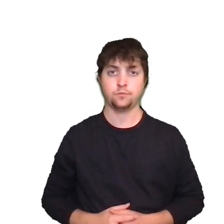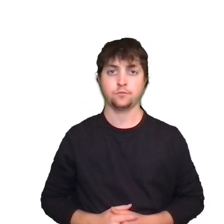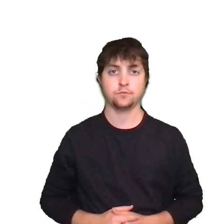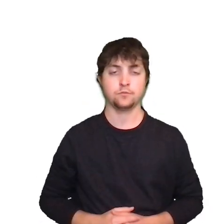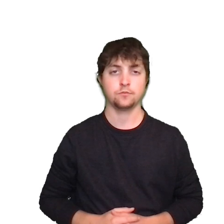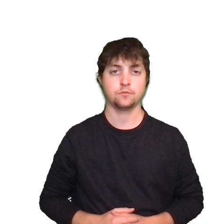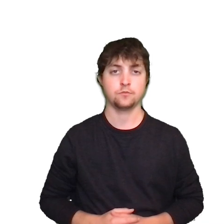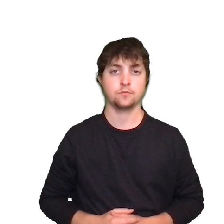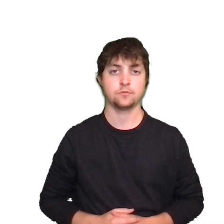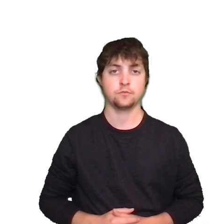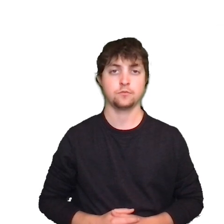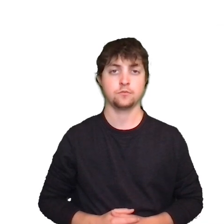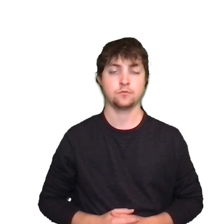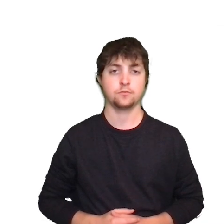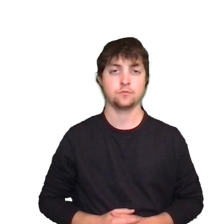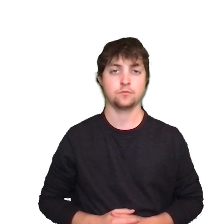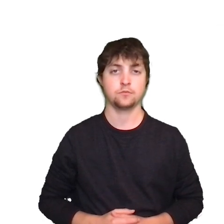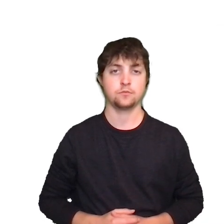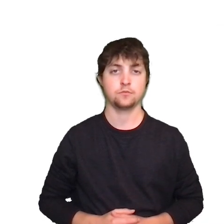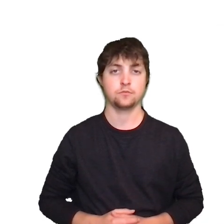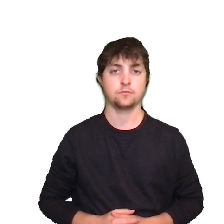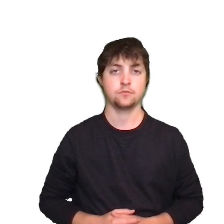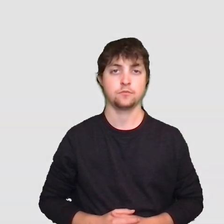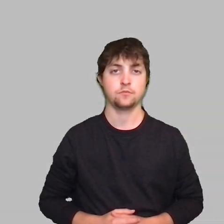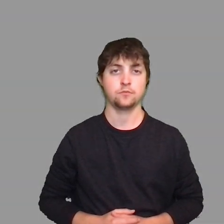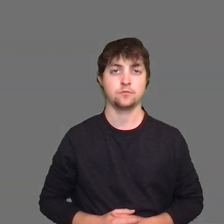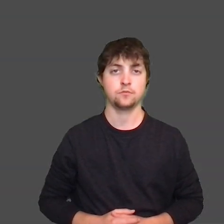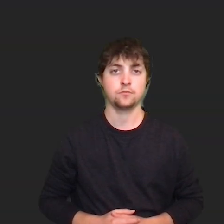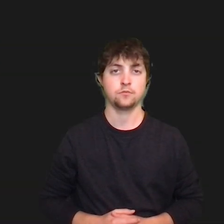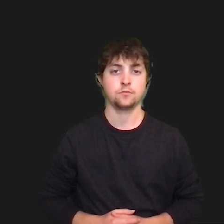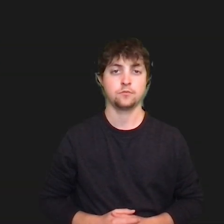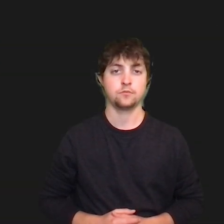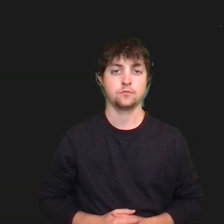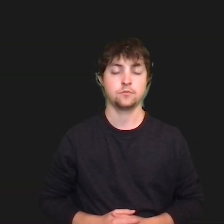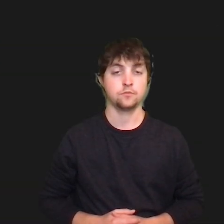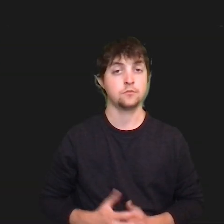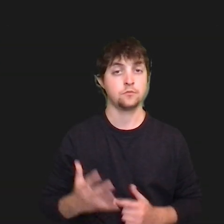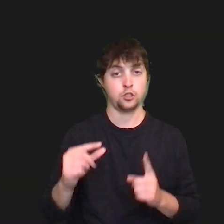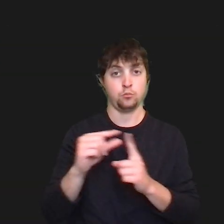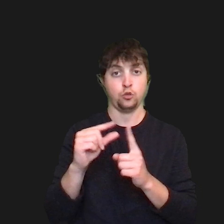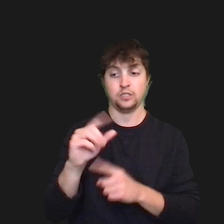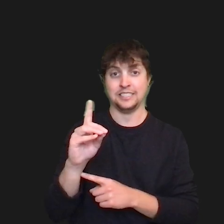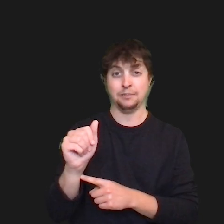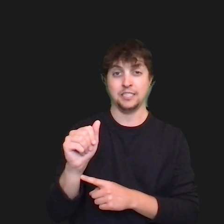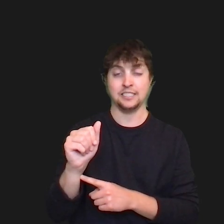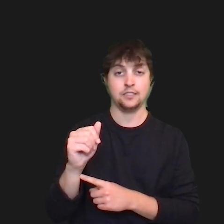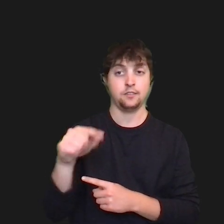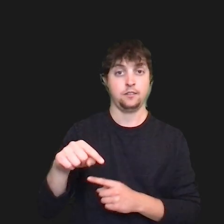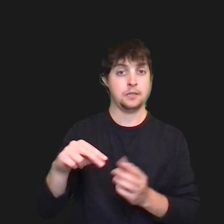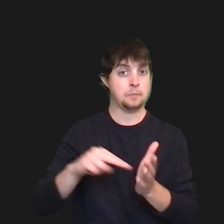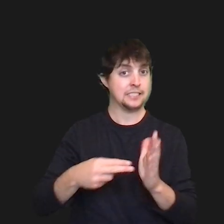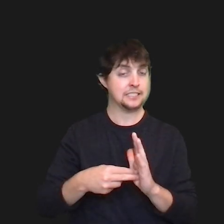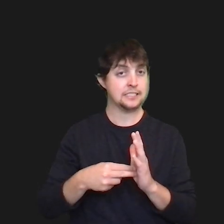deaf mean to you?" Video switches to Sandra, who speaks. The word disability means,